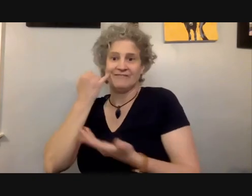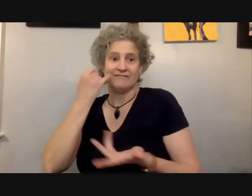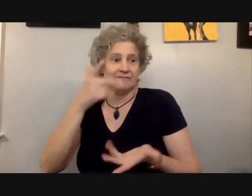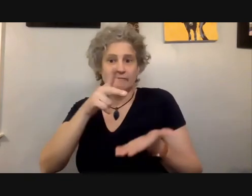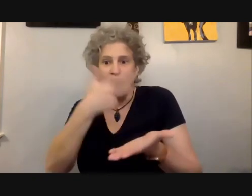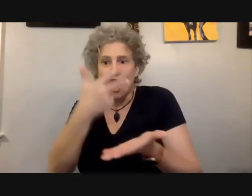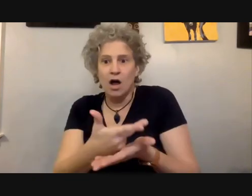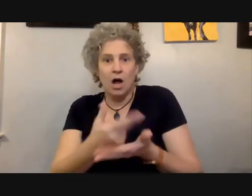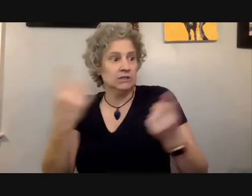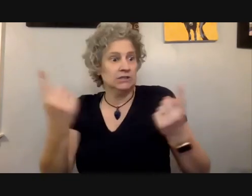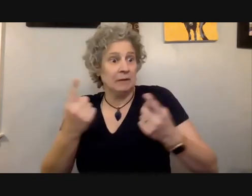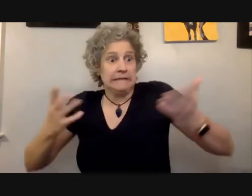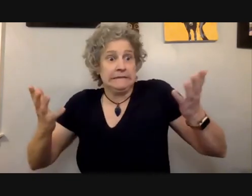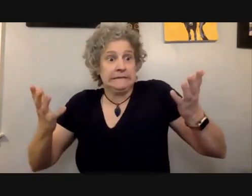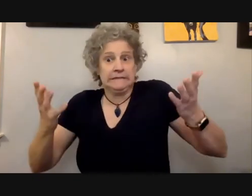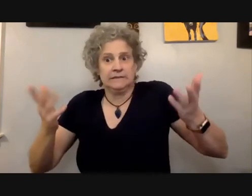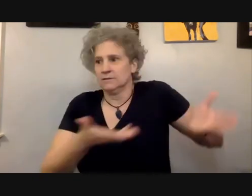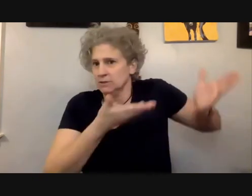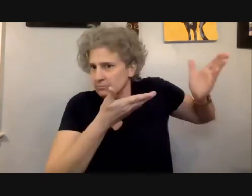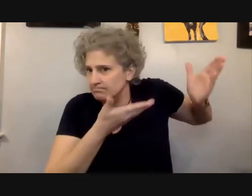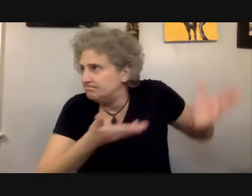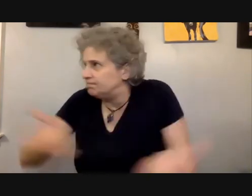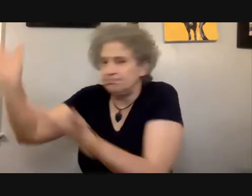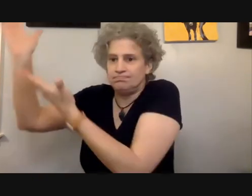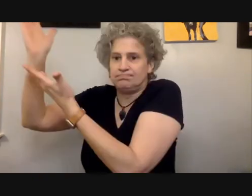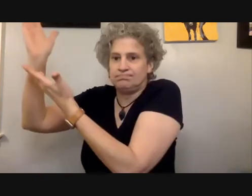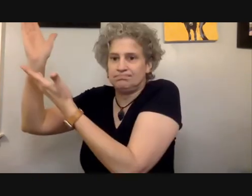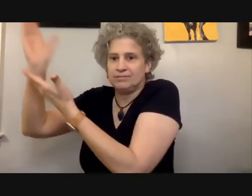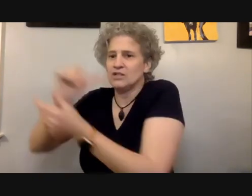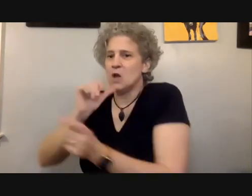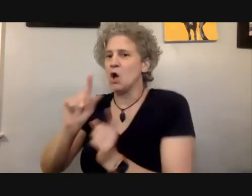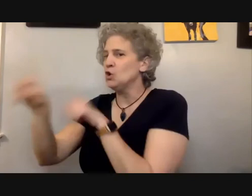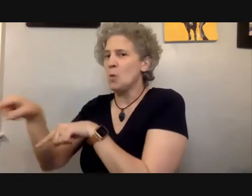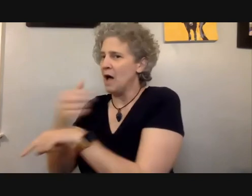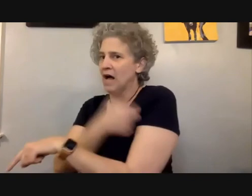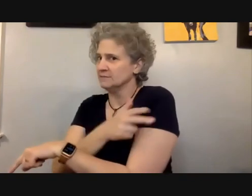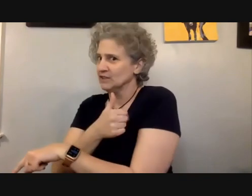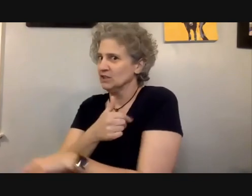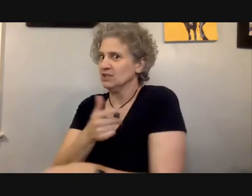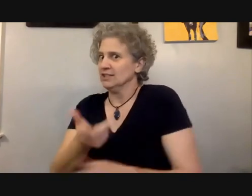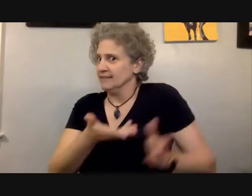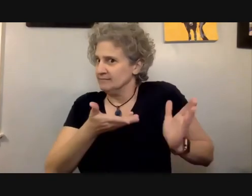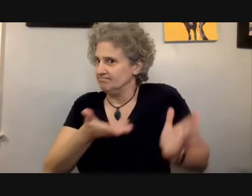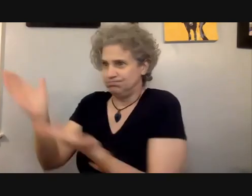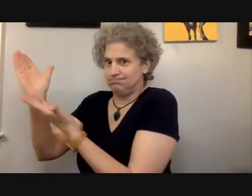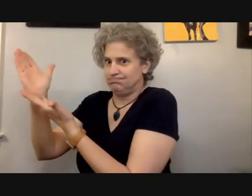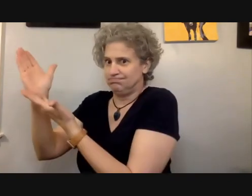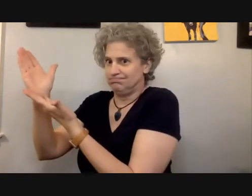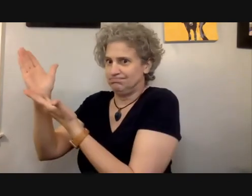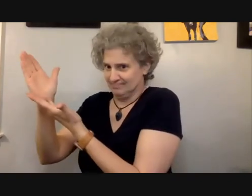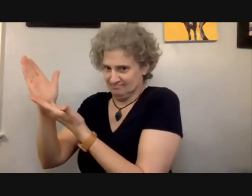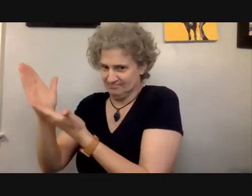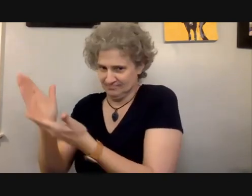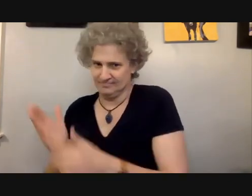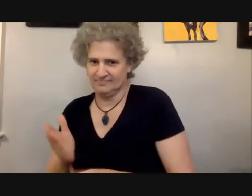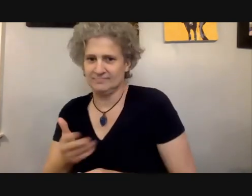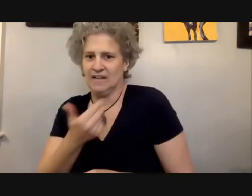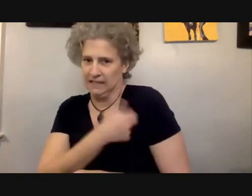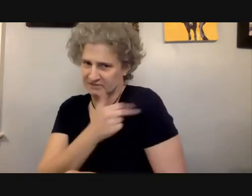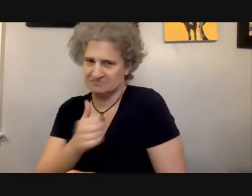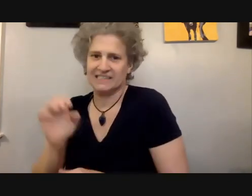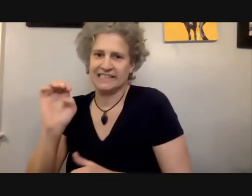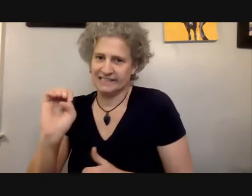Okay, and I typically sign this. If somebody were to fall or an accident were to happen, they would be brought. This is a sign for brought. You don't go to a hospital, you